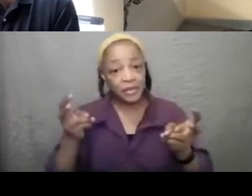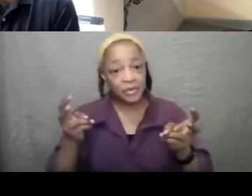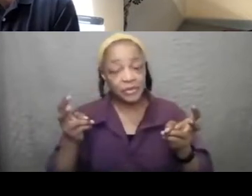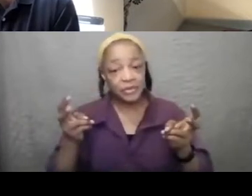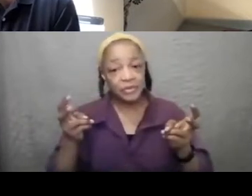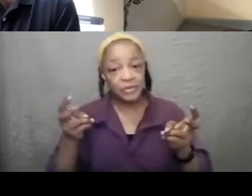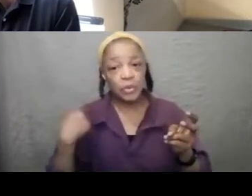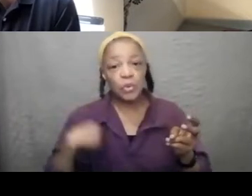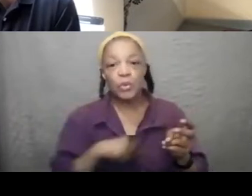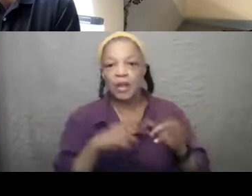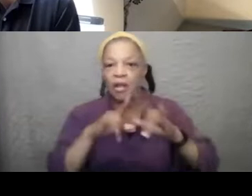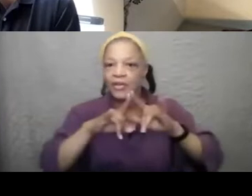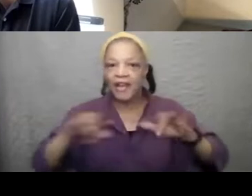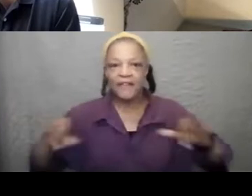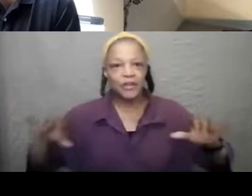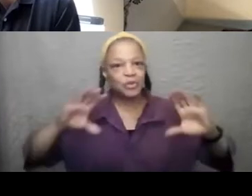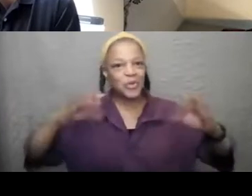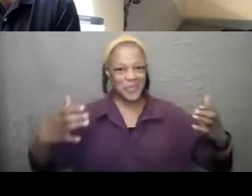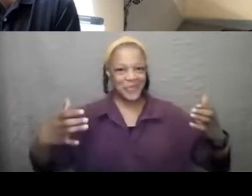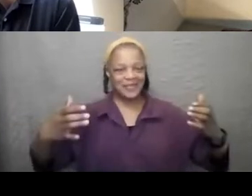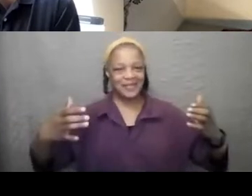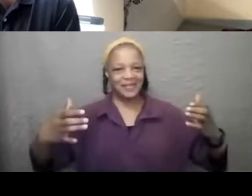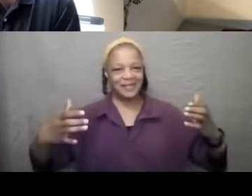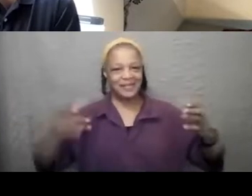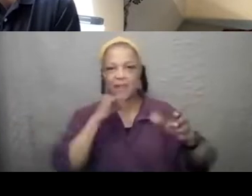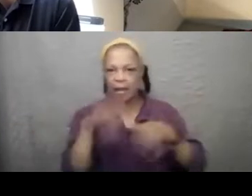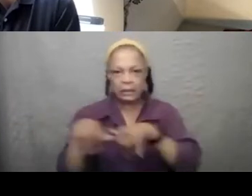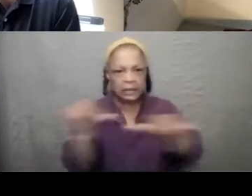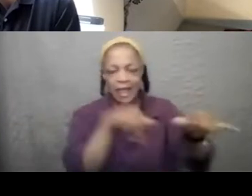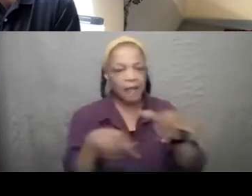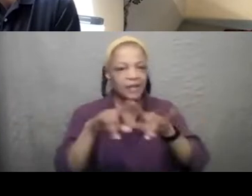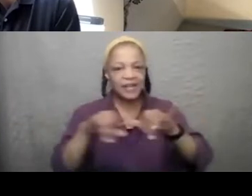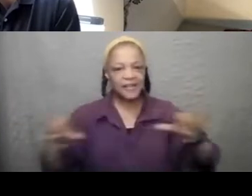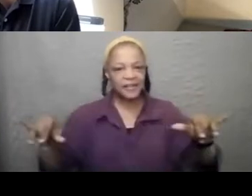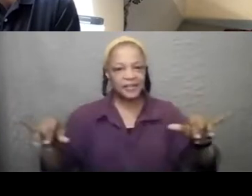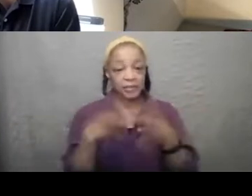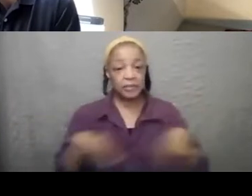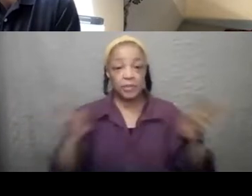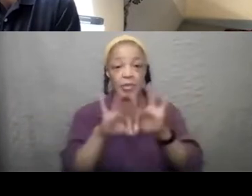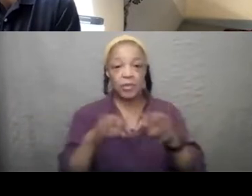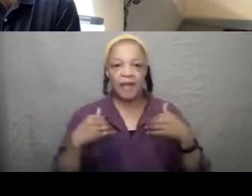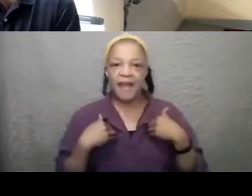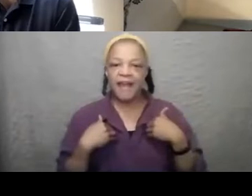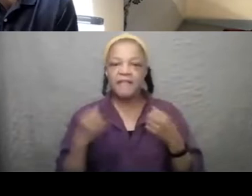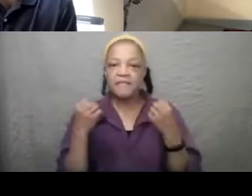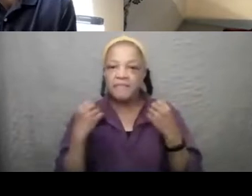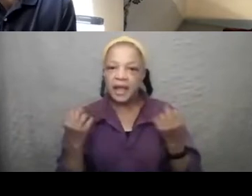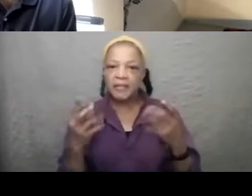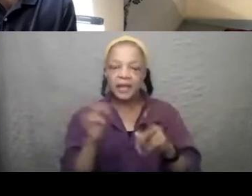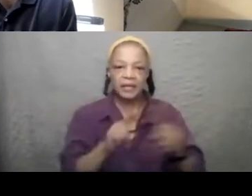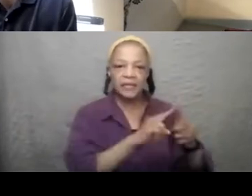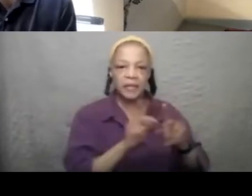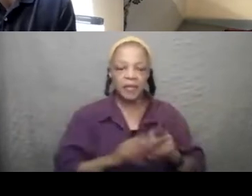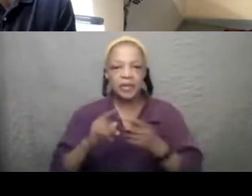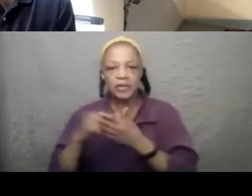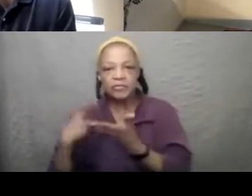We are very diverse, and so it's incredibly important that we have a big pool of folks to talk to and learn